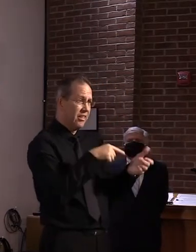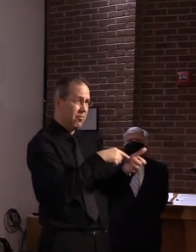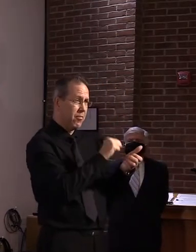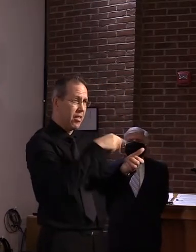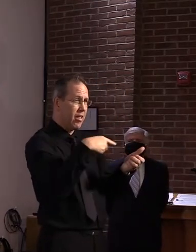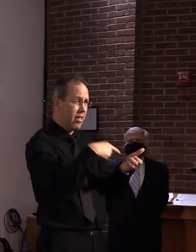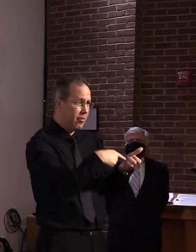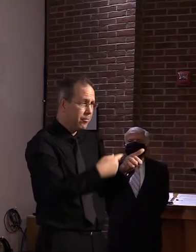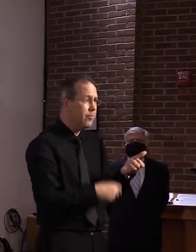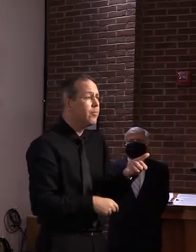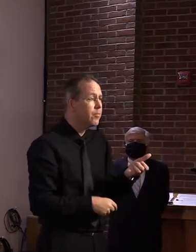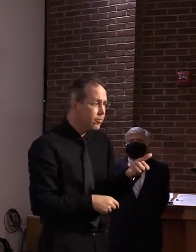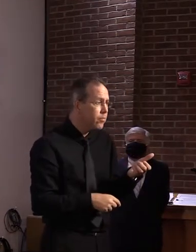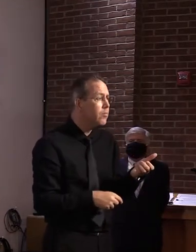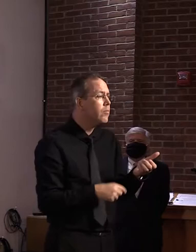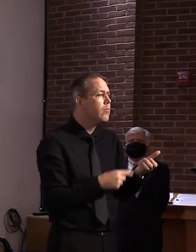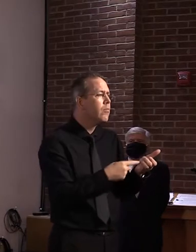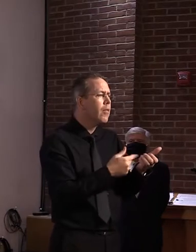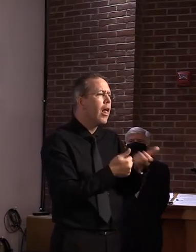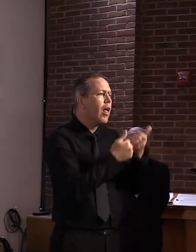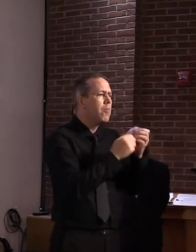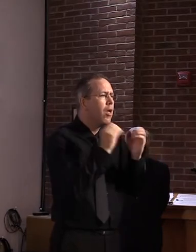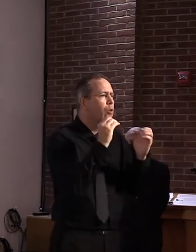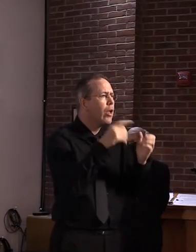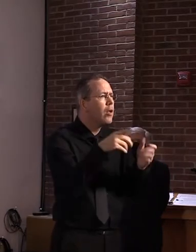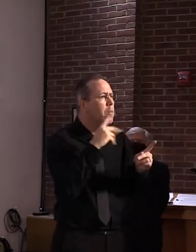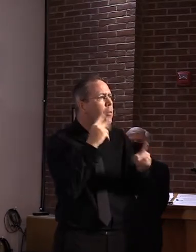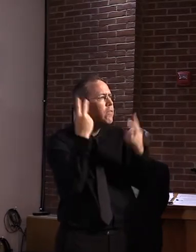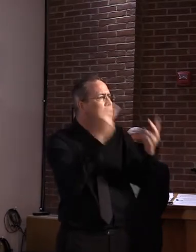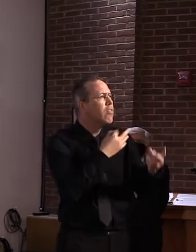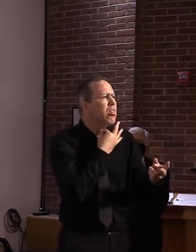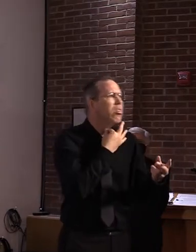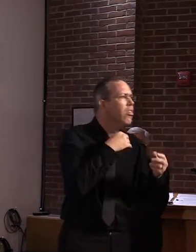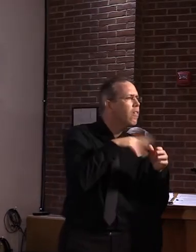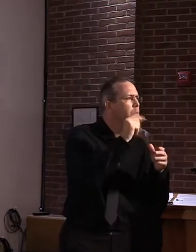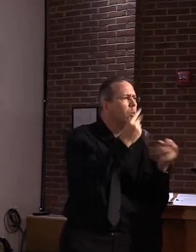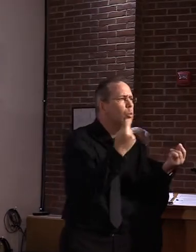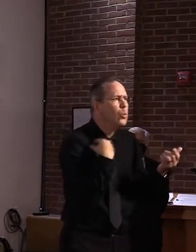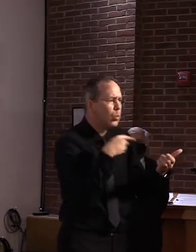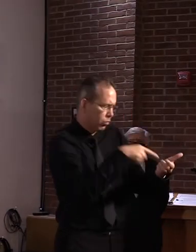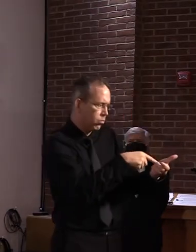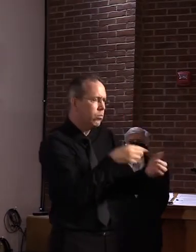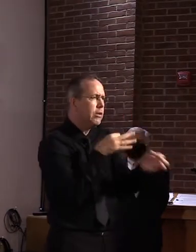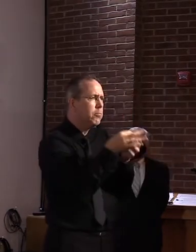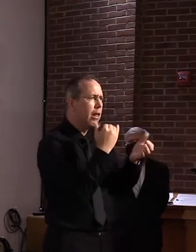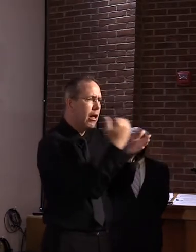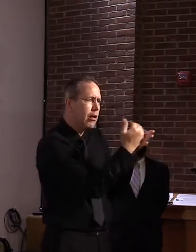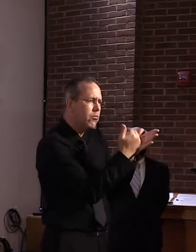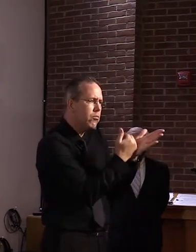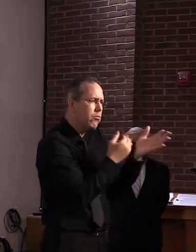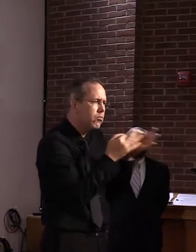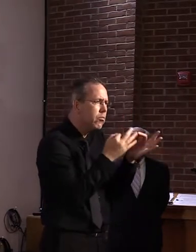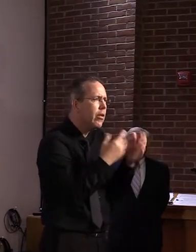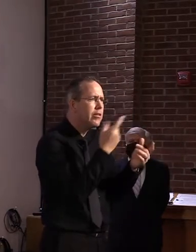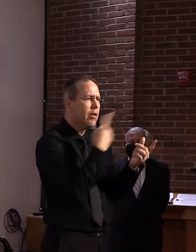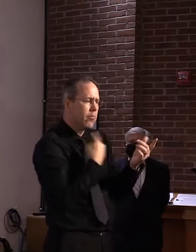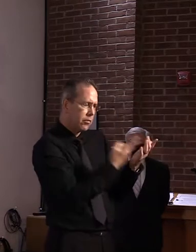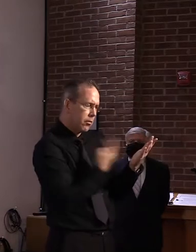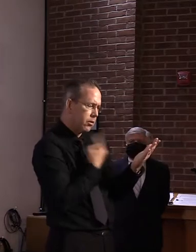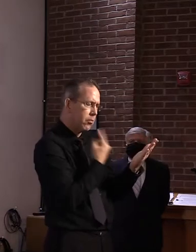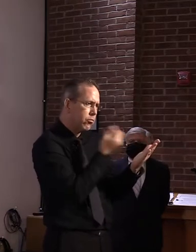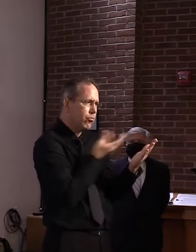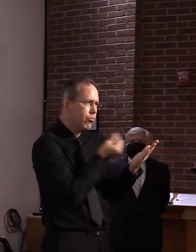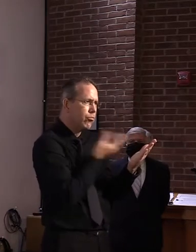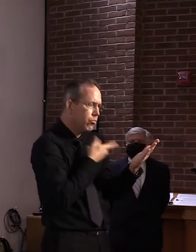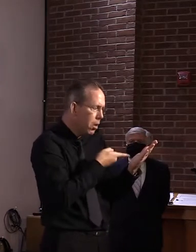is an educational system and a connecting system for the communication channels and allowing people to understand